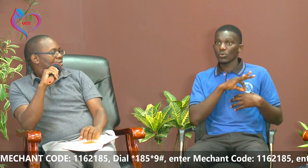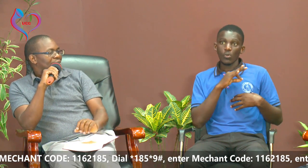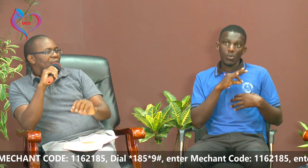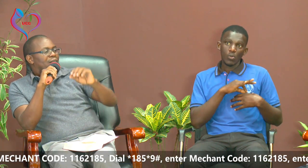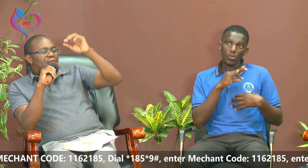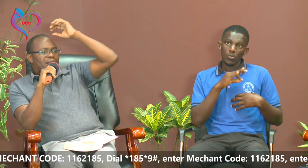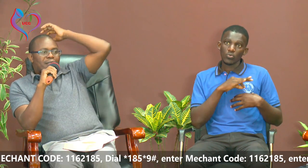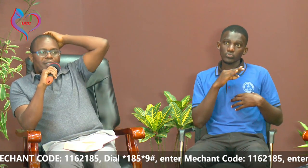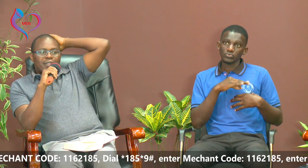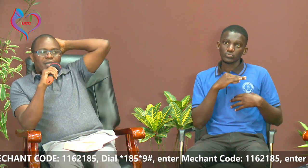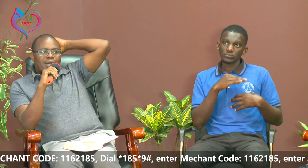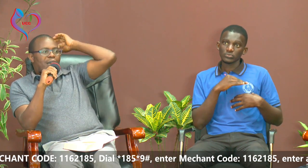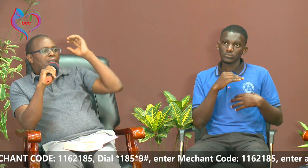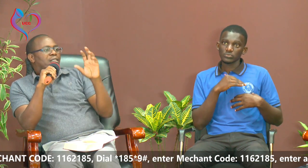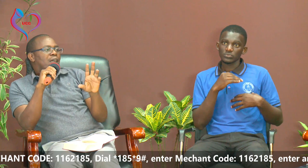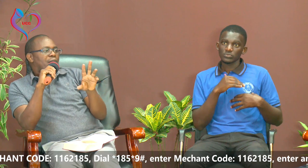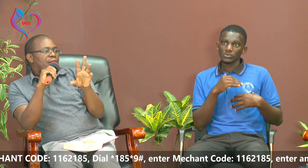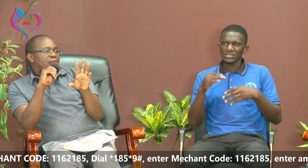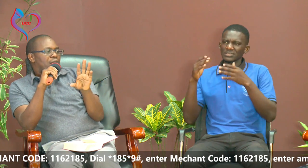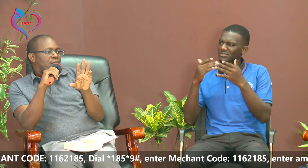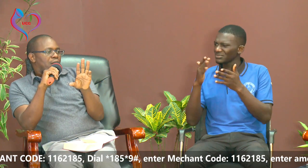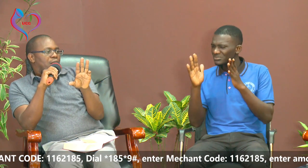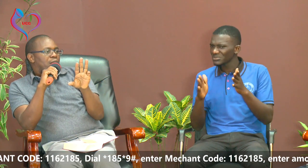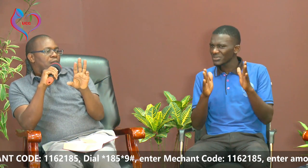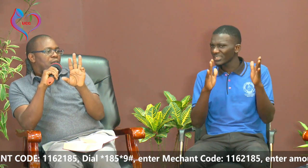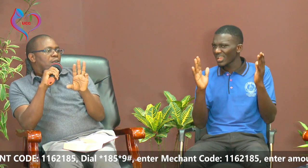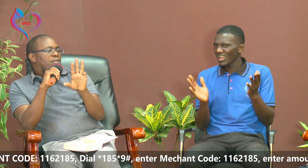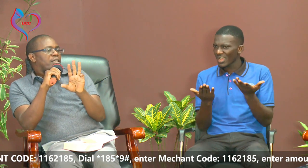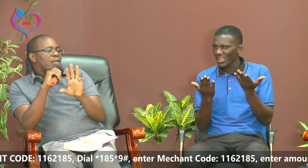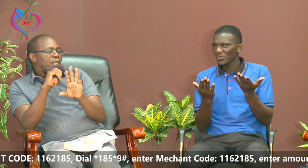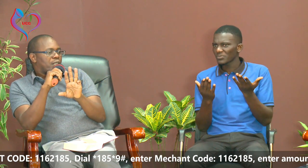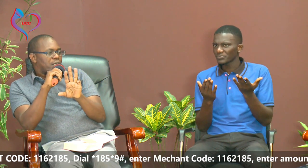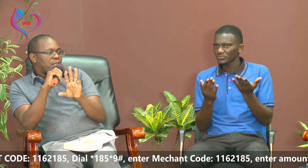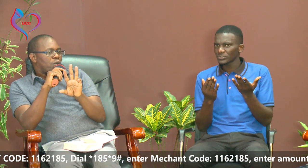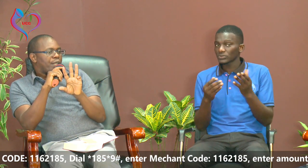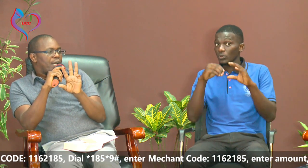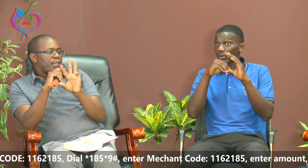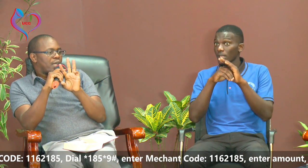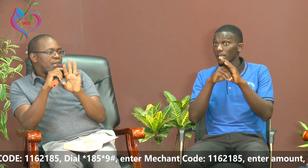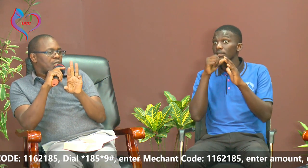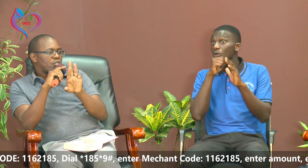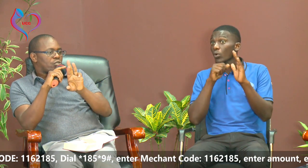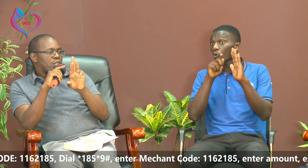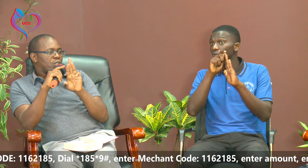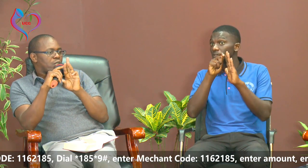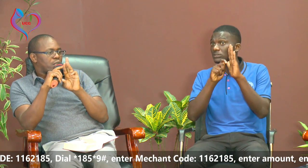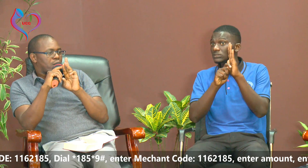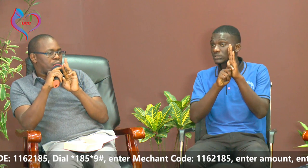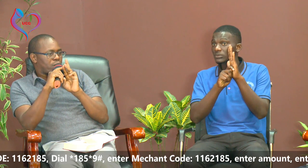order? Heart and in the Old Testament, the word heart and